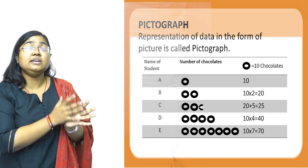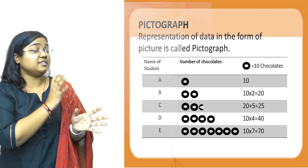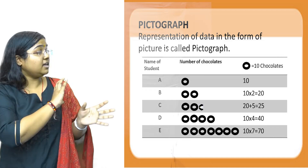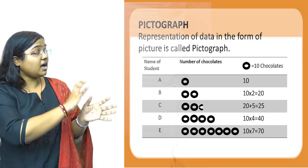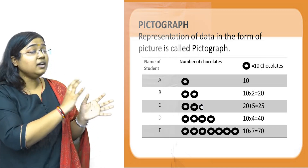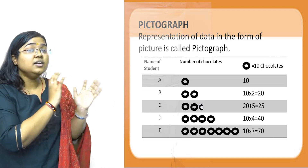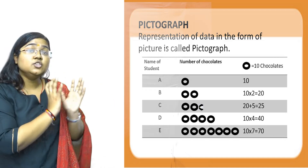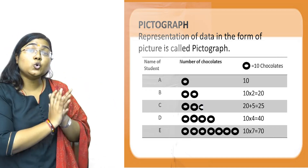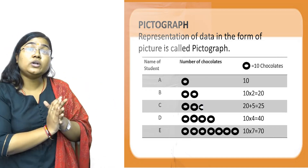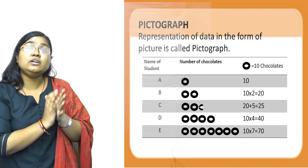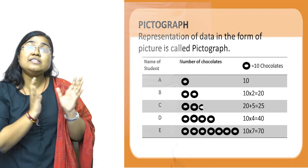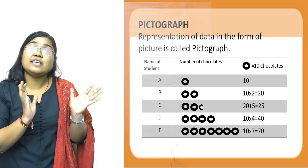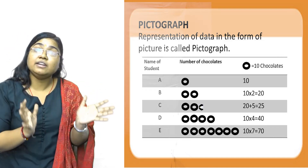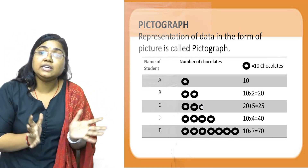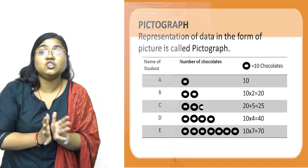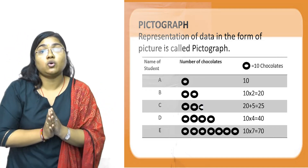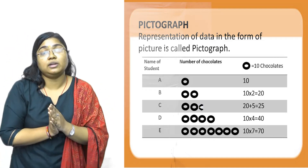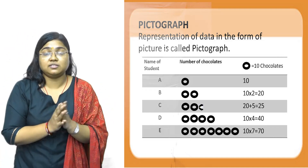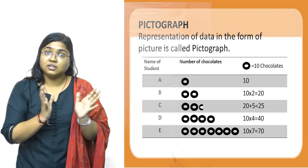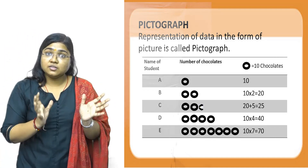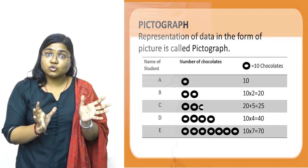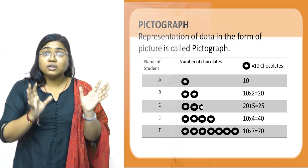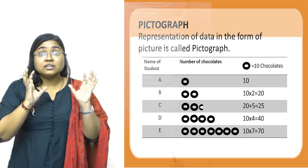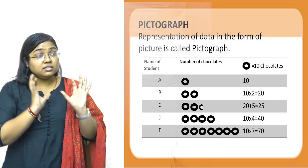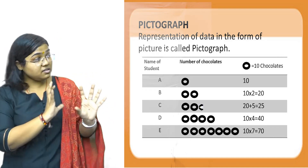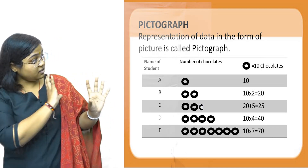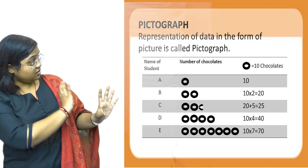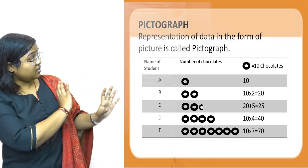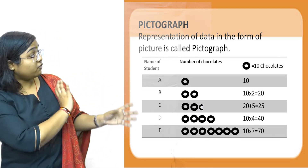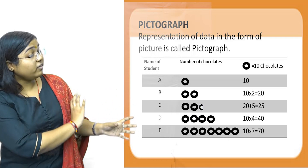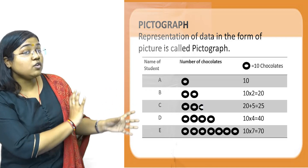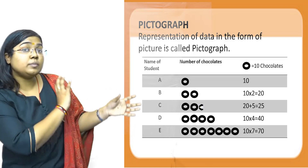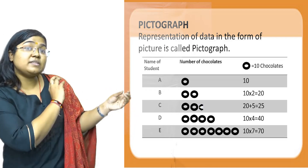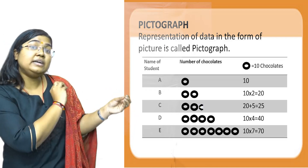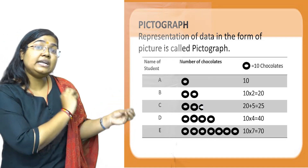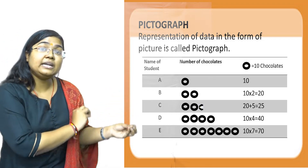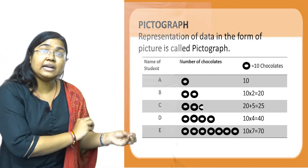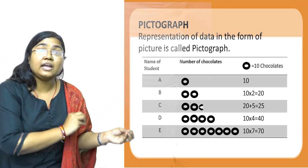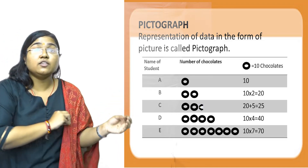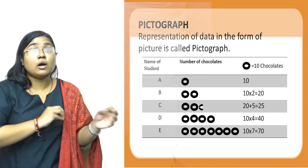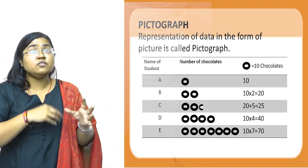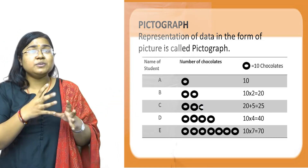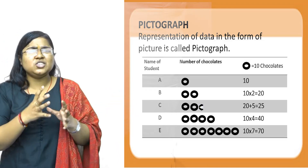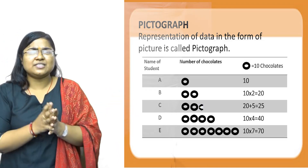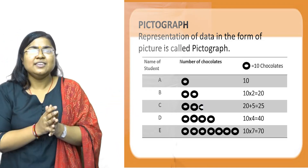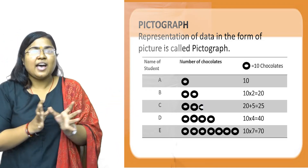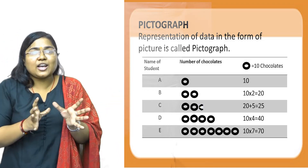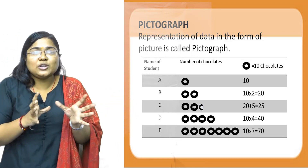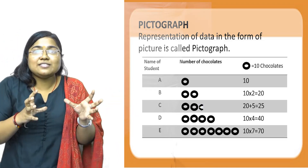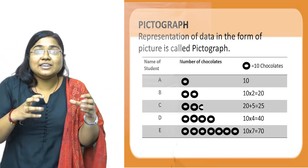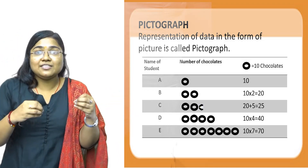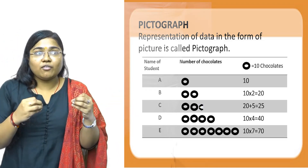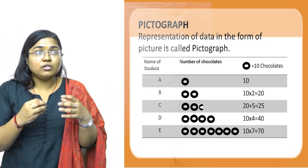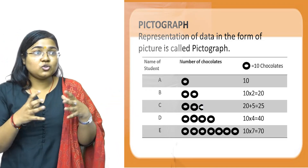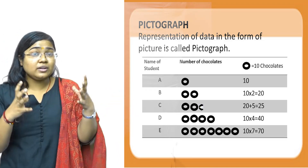That means there are total 70 chocolates. So this is the way of representing data in the form of pictures.